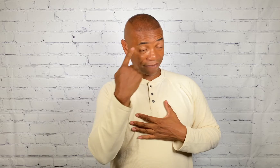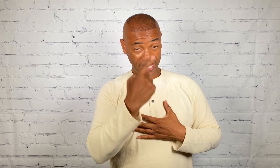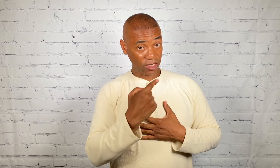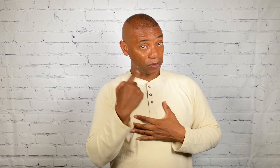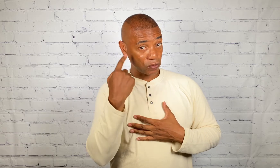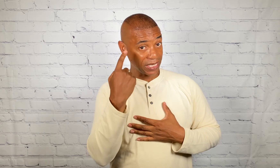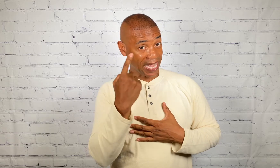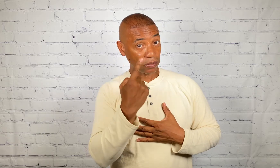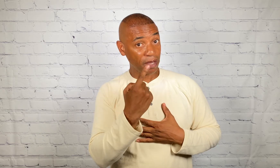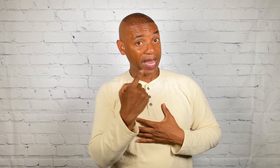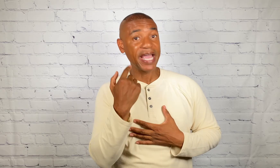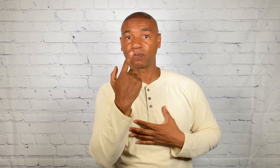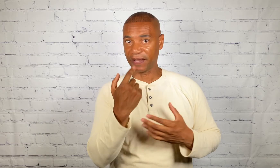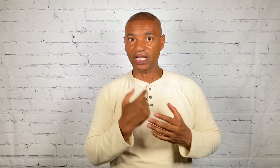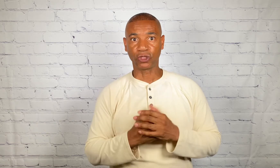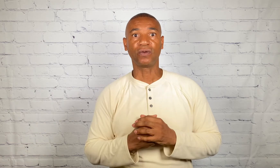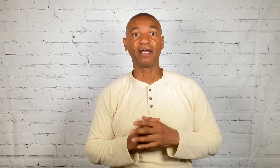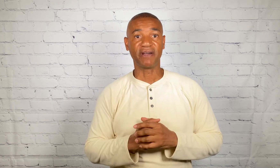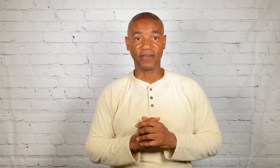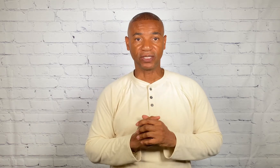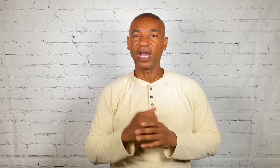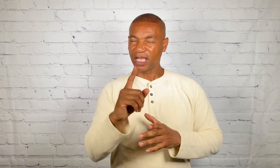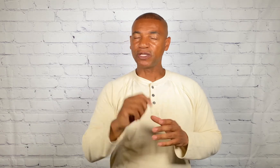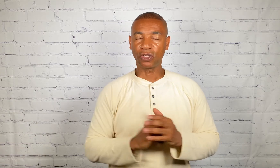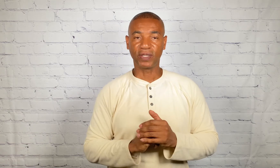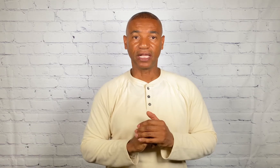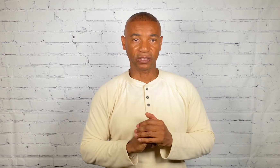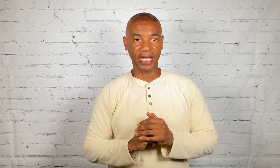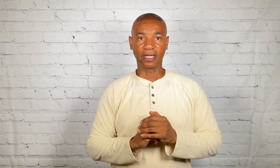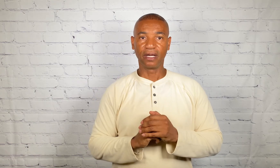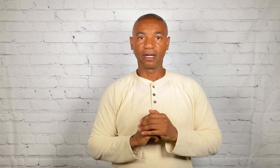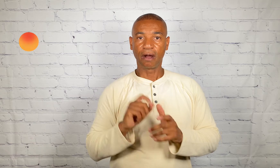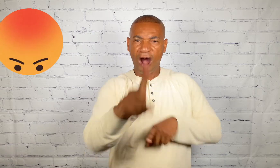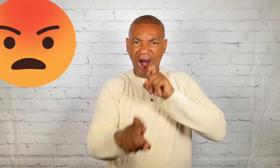got to demonstrate it not only in my hands, but I've got to show it in my face. Let me show you what that looks like.